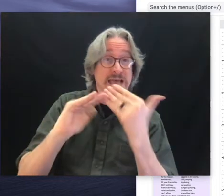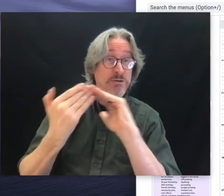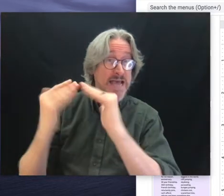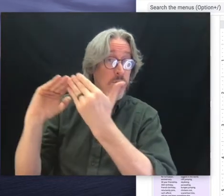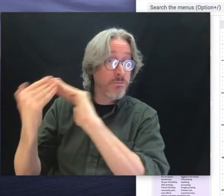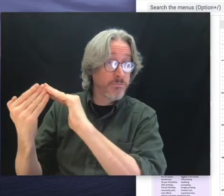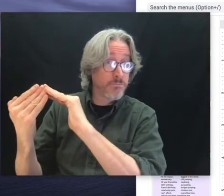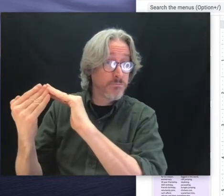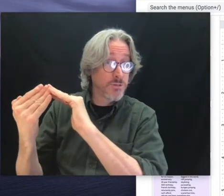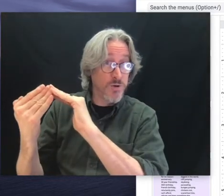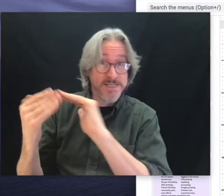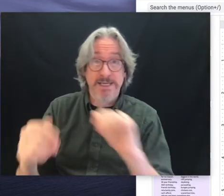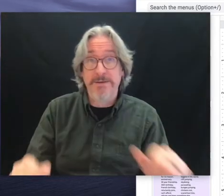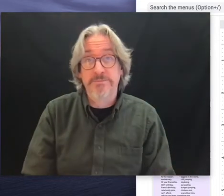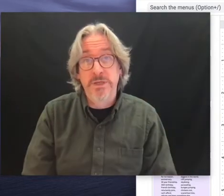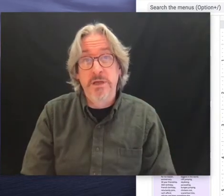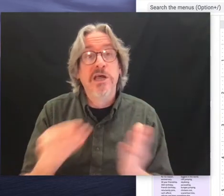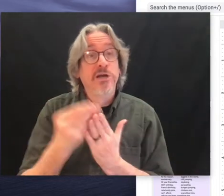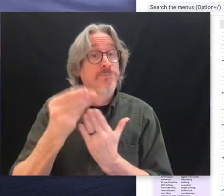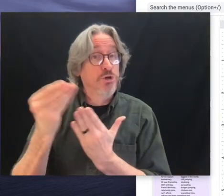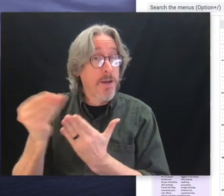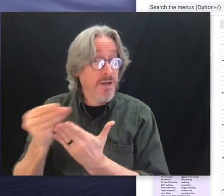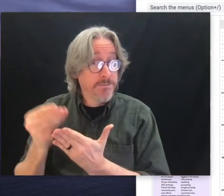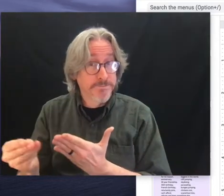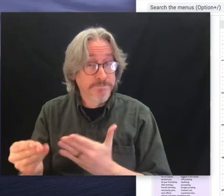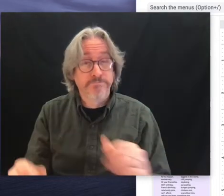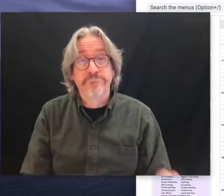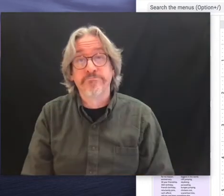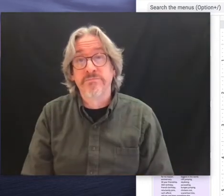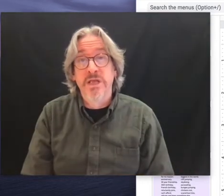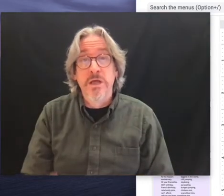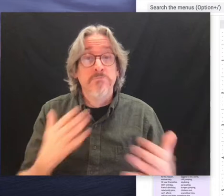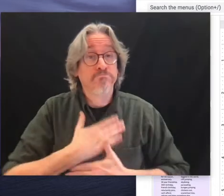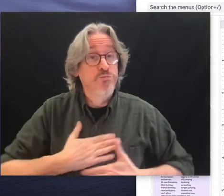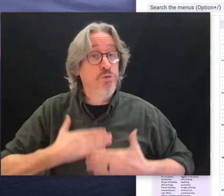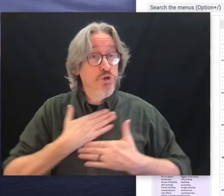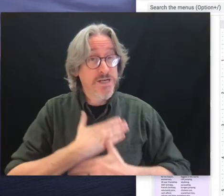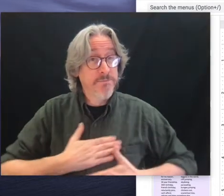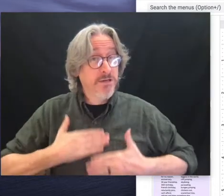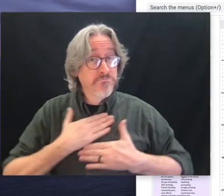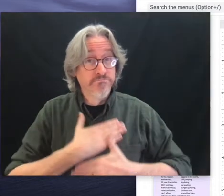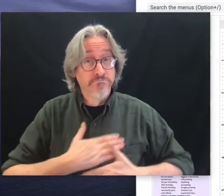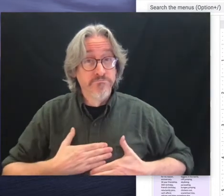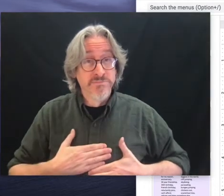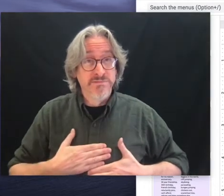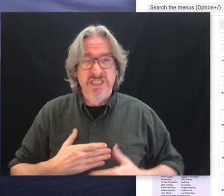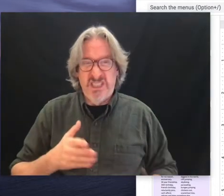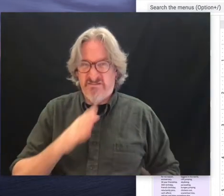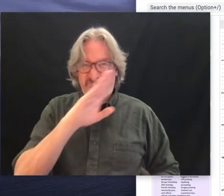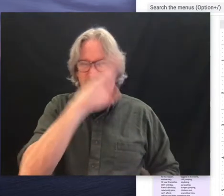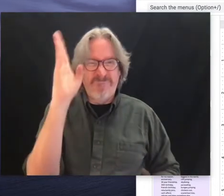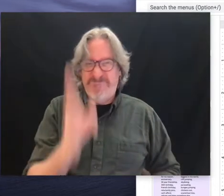Go downtown. Go to the city. Go shopping. To enjoy something.